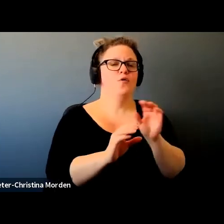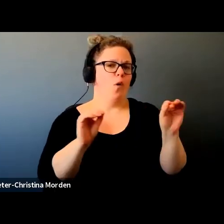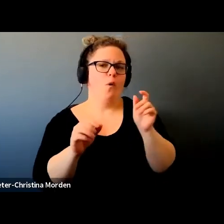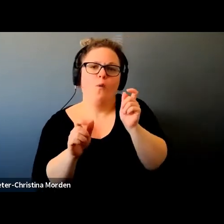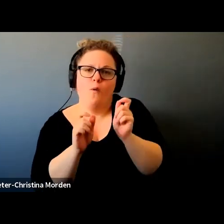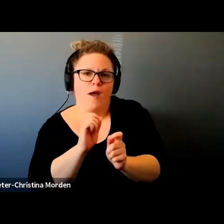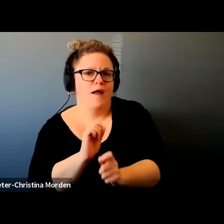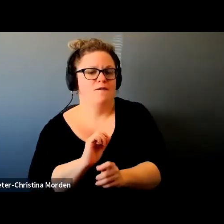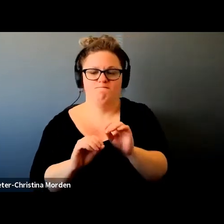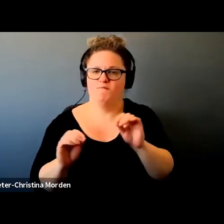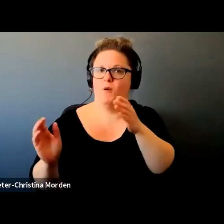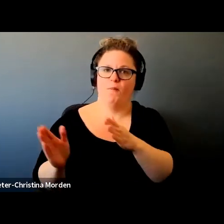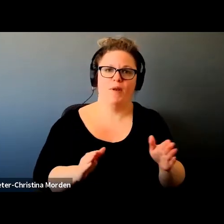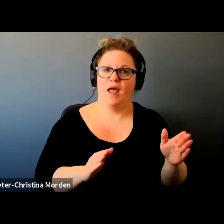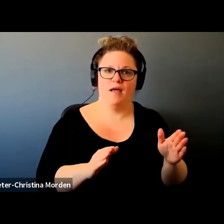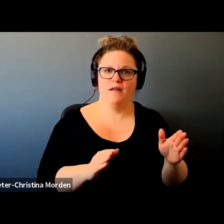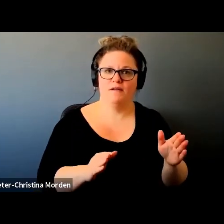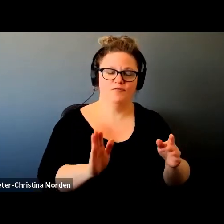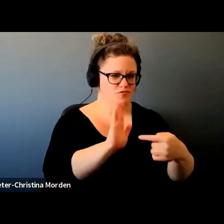on-camera